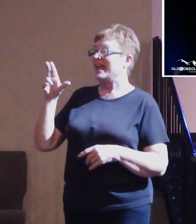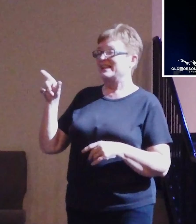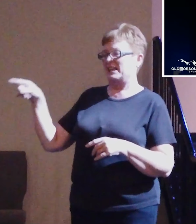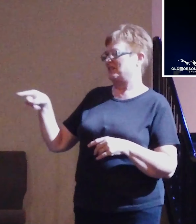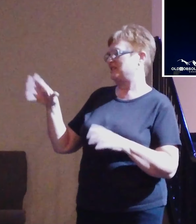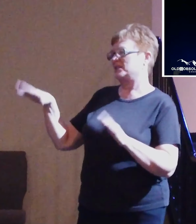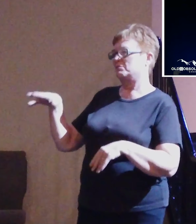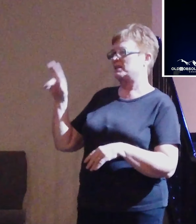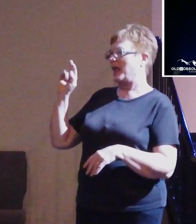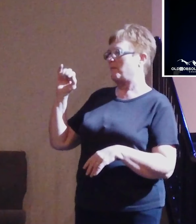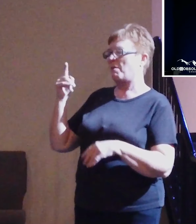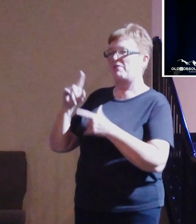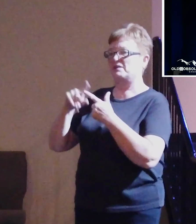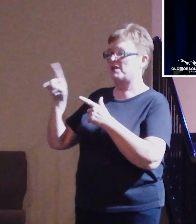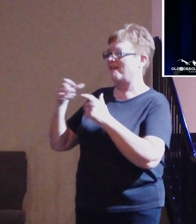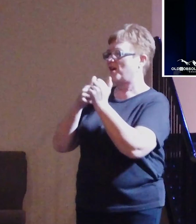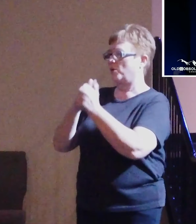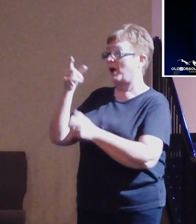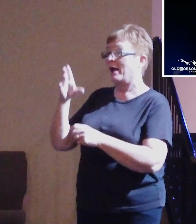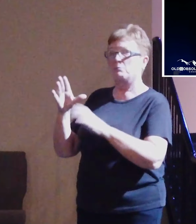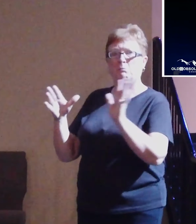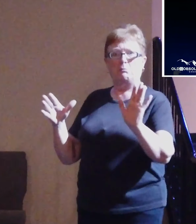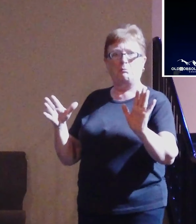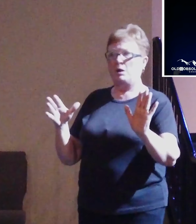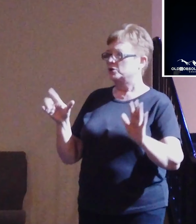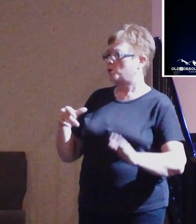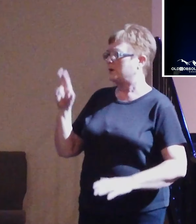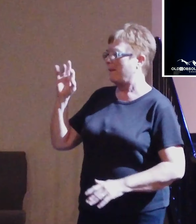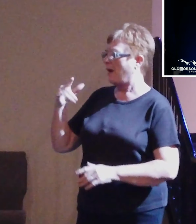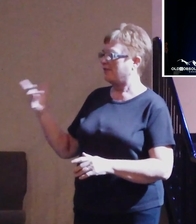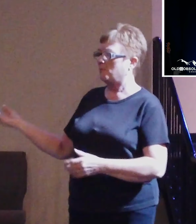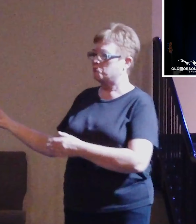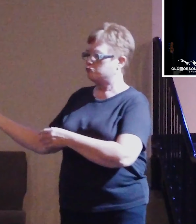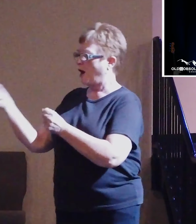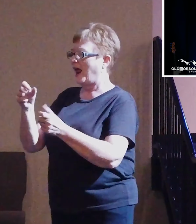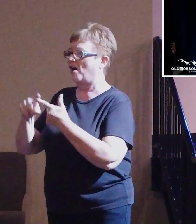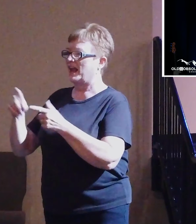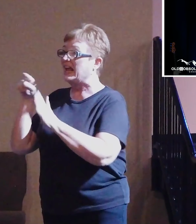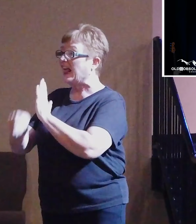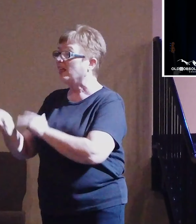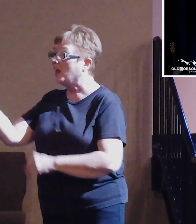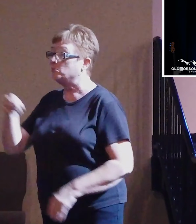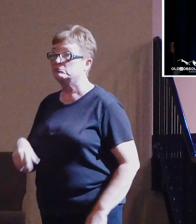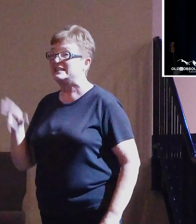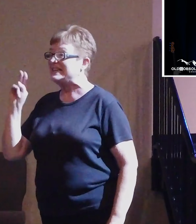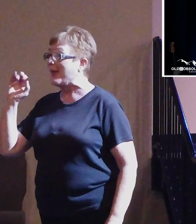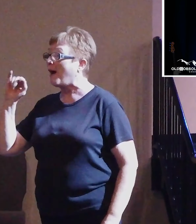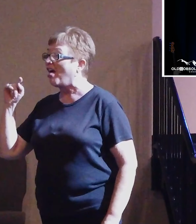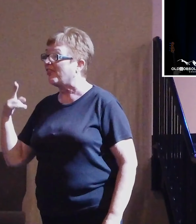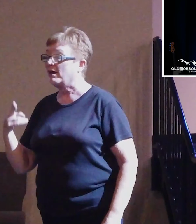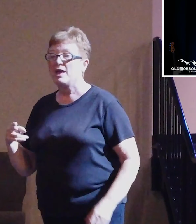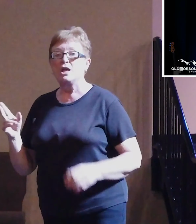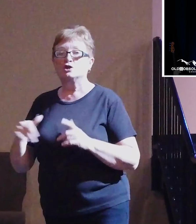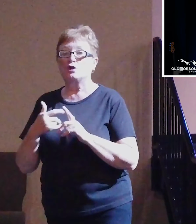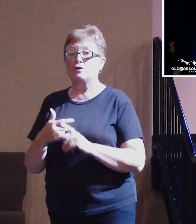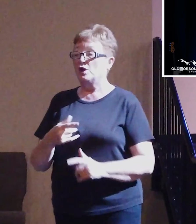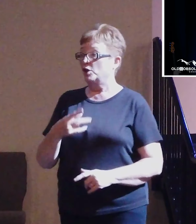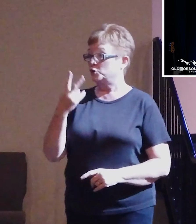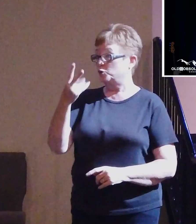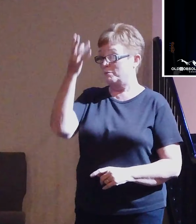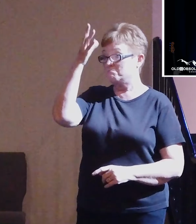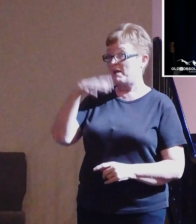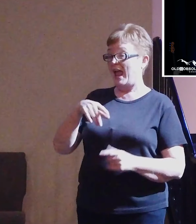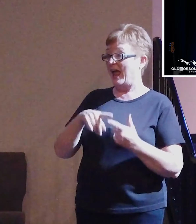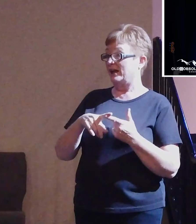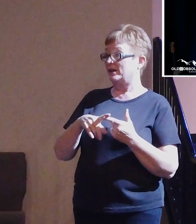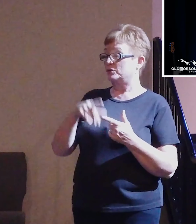he's killed. So 1 Kings 21, verses 13 to 14, here's what it says. And the two worthless men came in